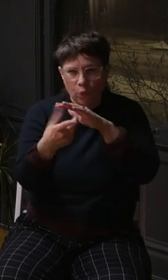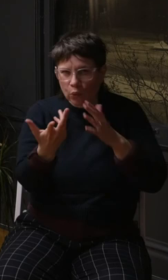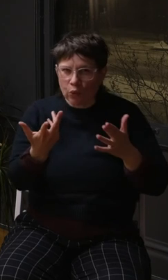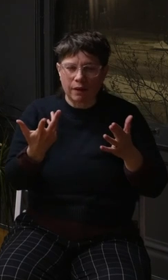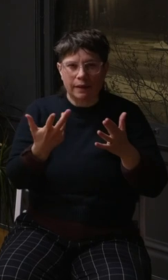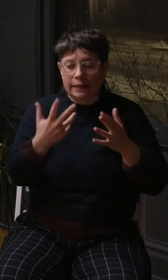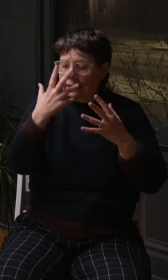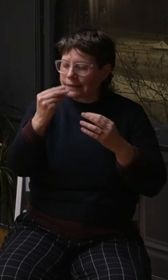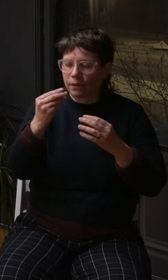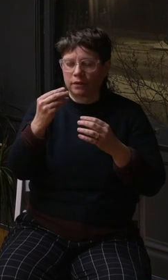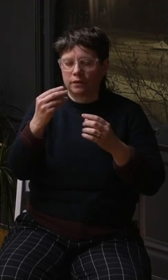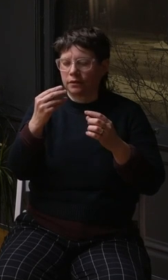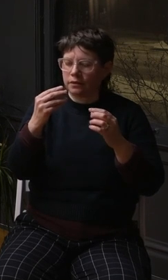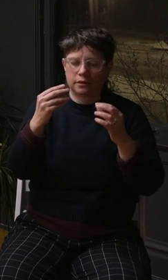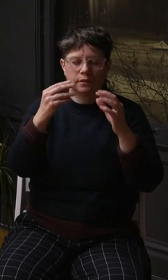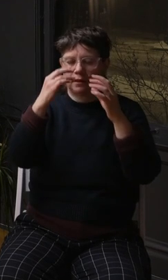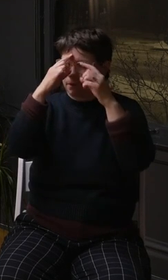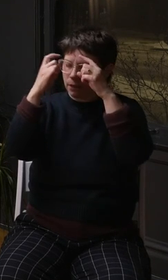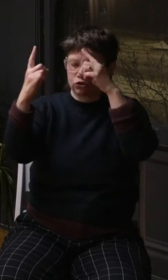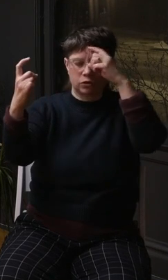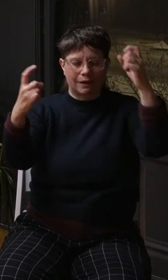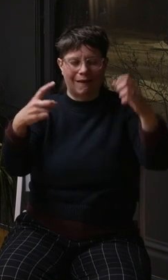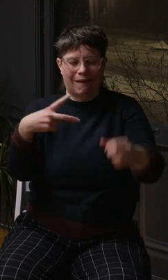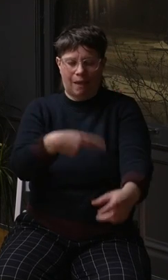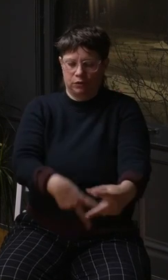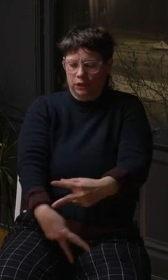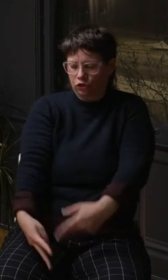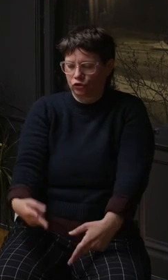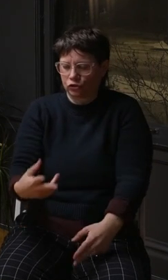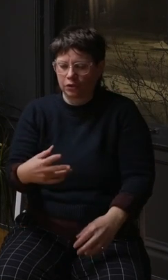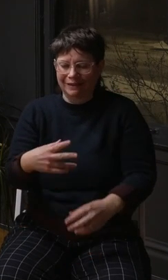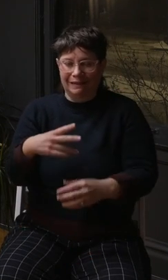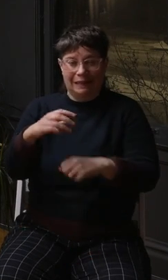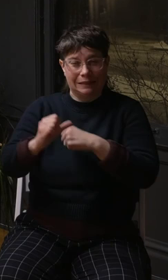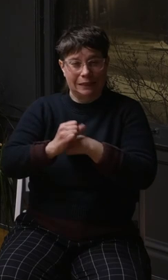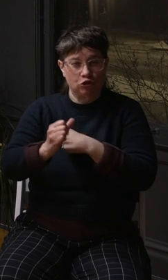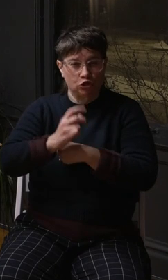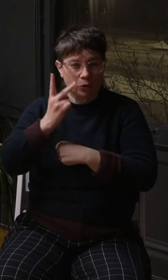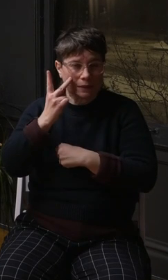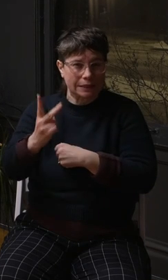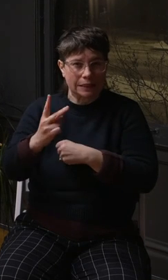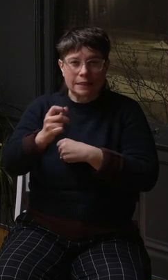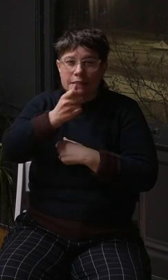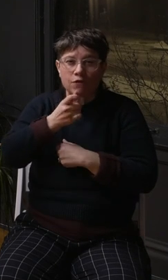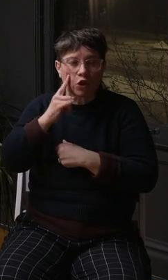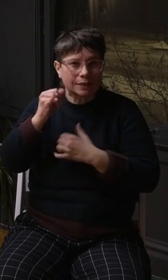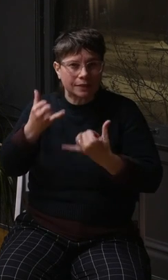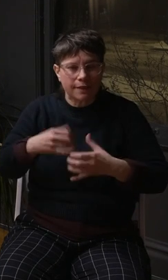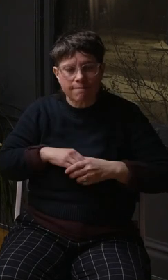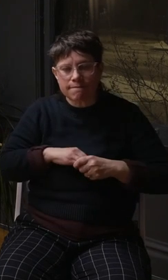sleeper spasming toward visions and amputations. It's dangerous to see what suffering looks like these